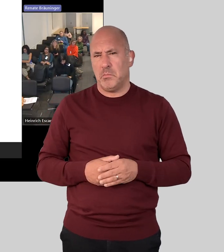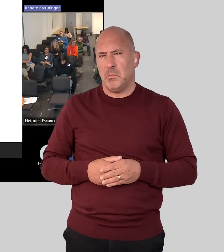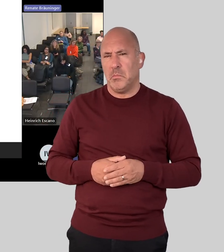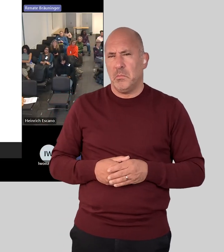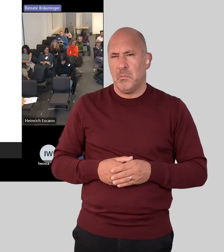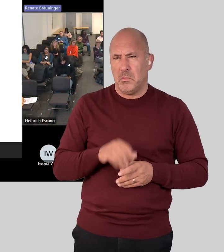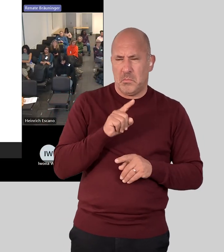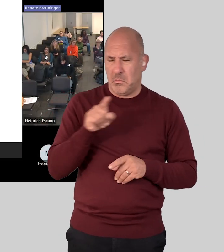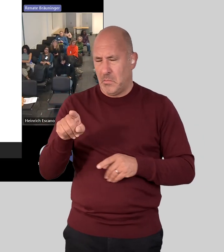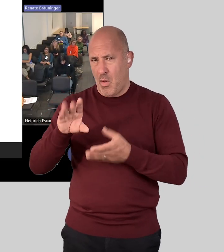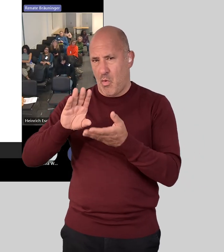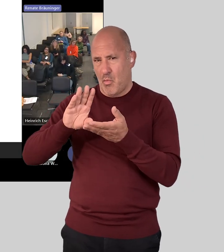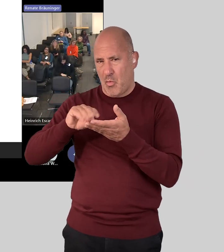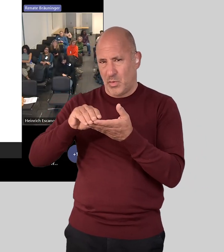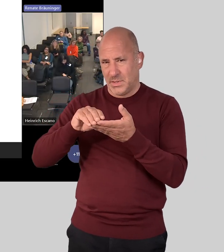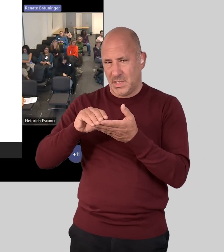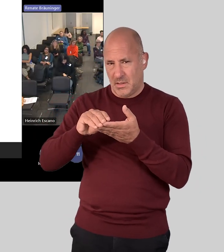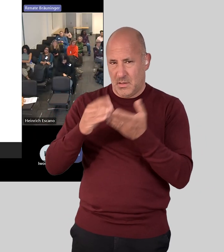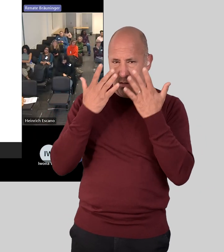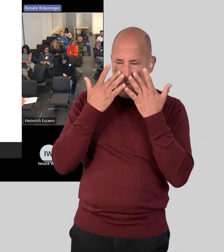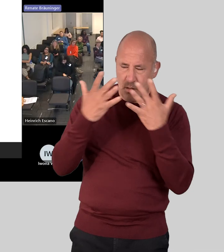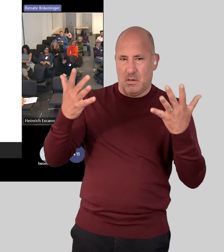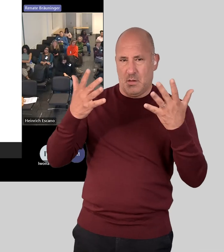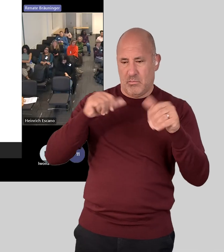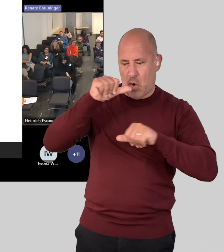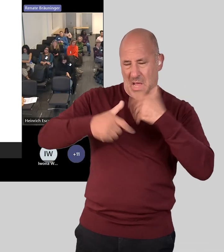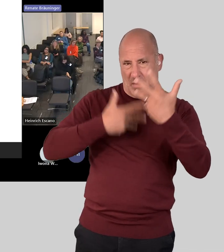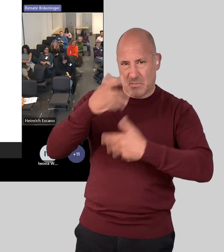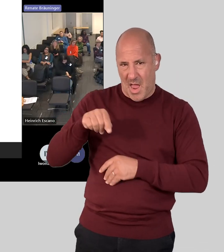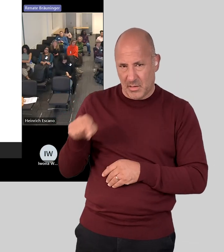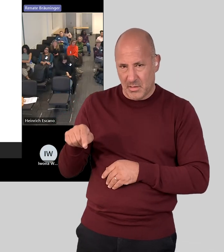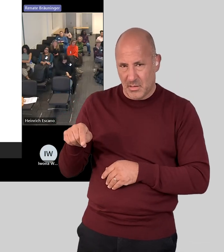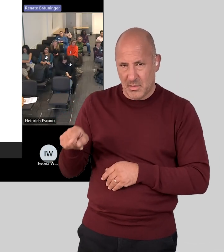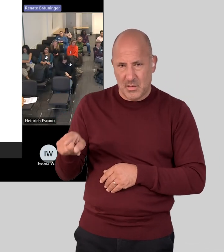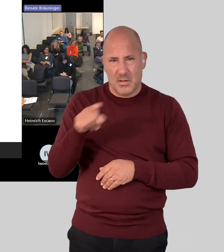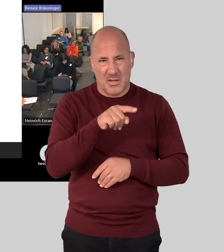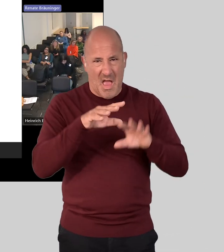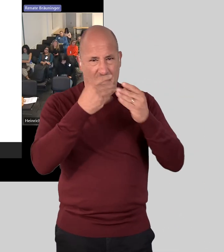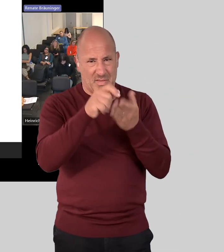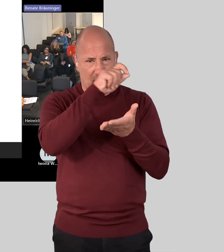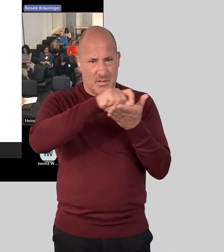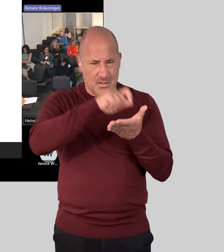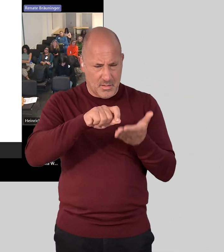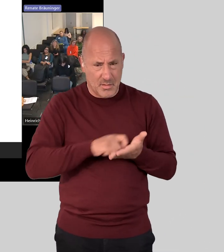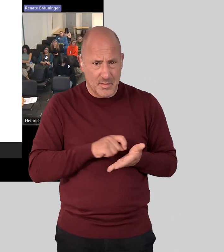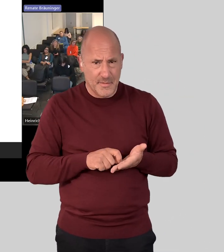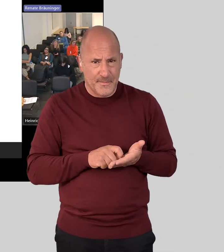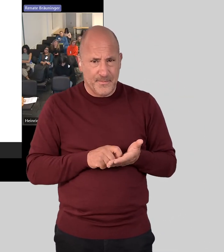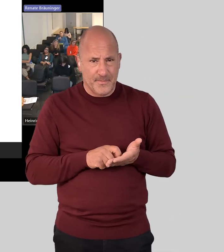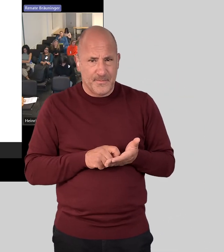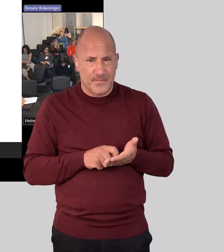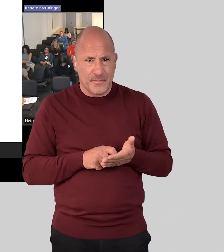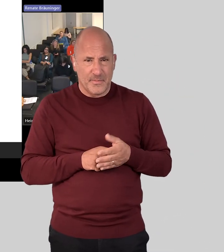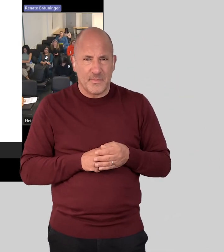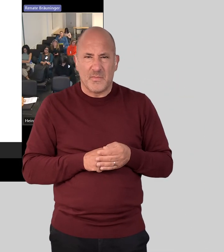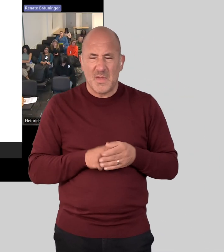in writing. So you have both, you have a recording, demonstrating and explaining process, and you have the whole thing then in writing,